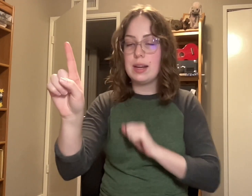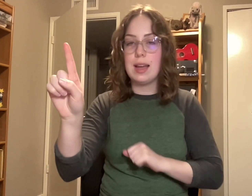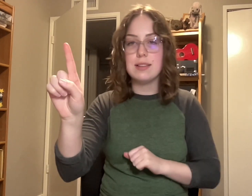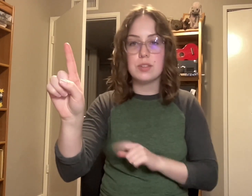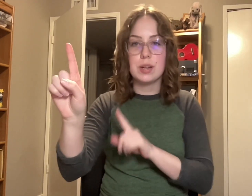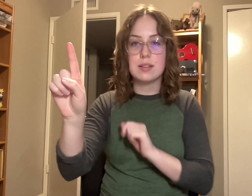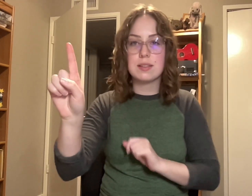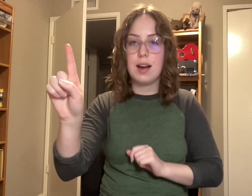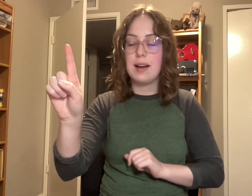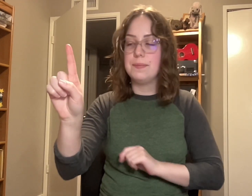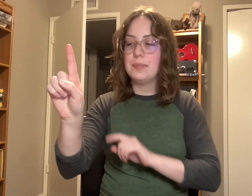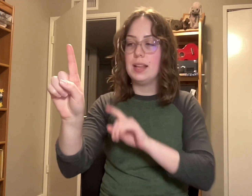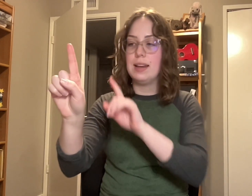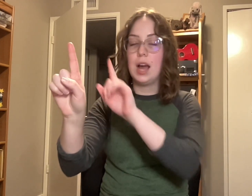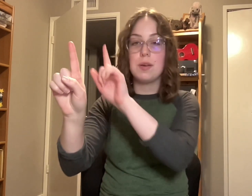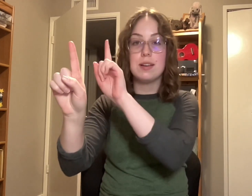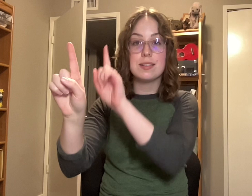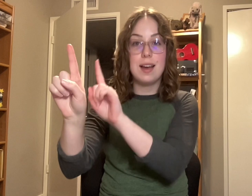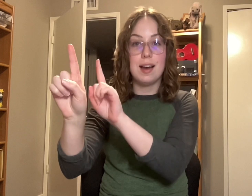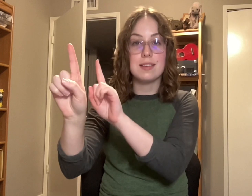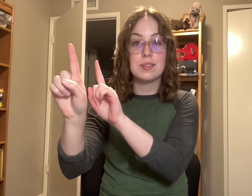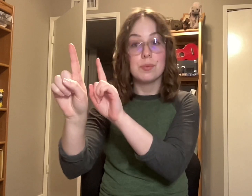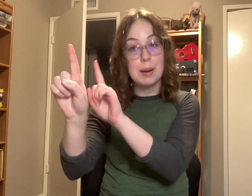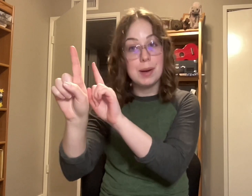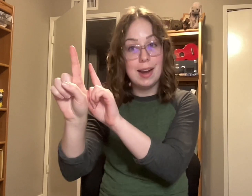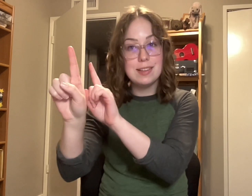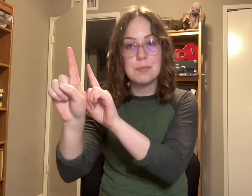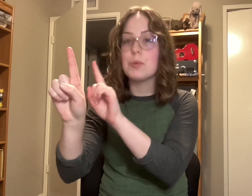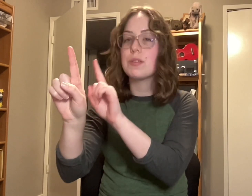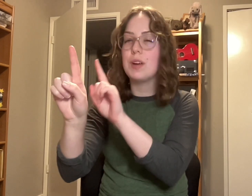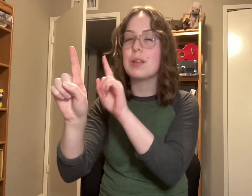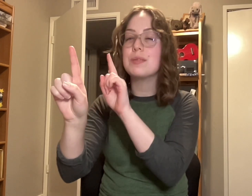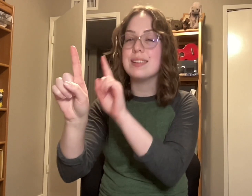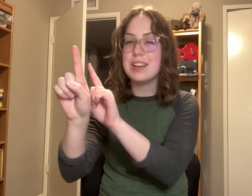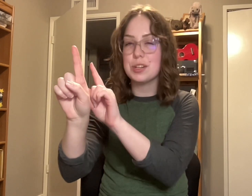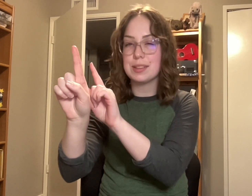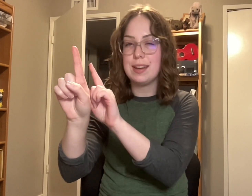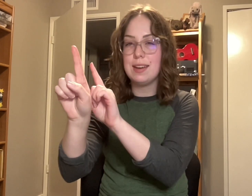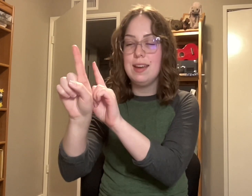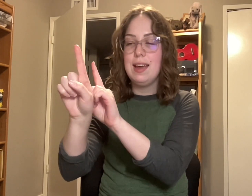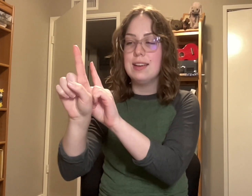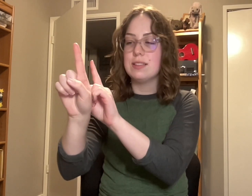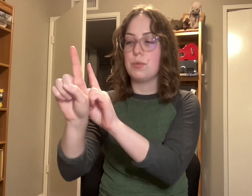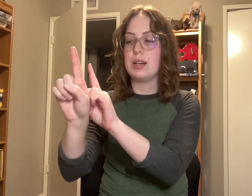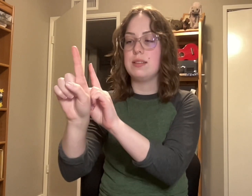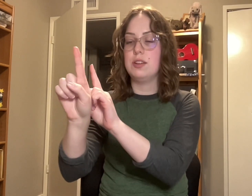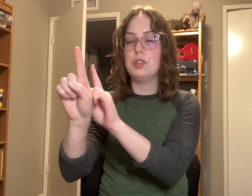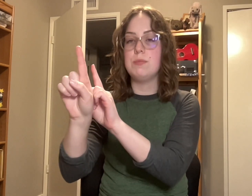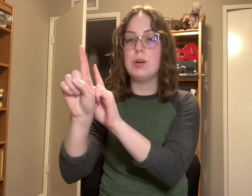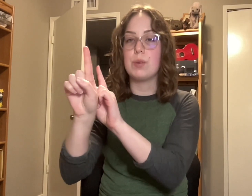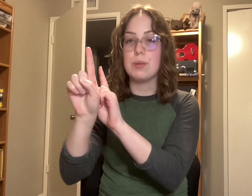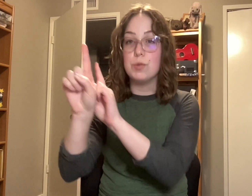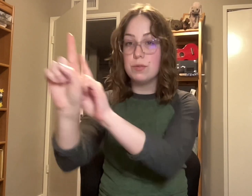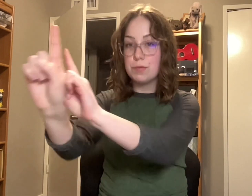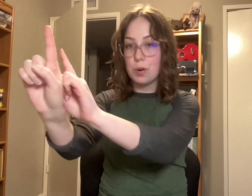again. So here it's God. And now here's us right behind him. We want to follow nearly. So we're going to touch him and we're going to move him